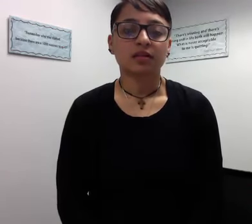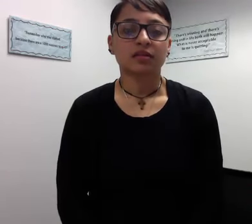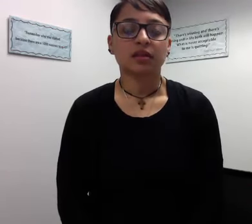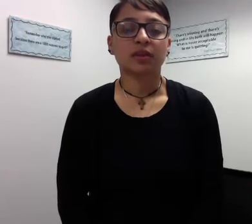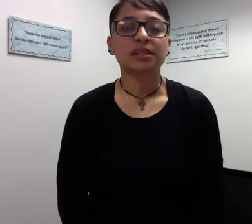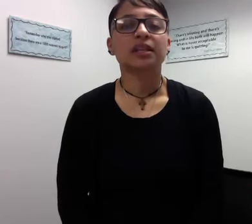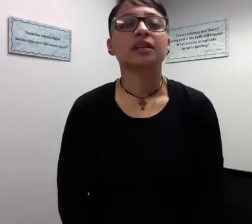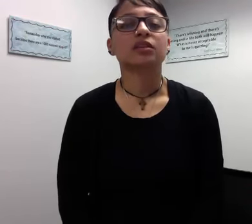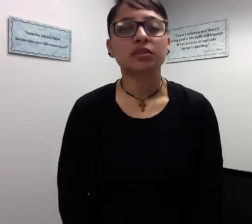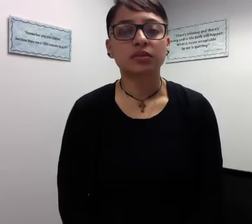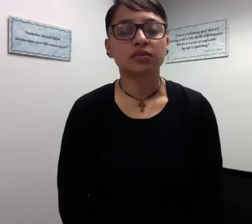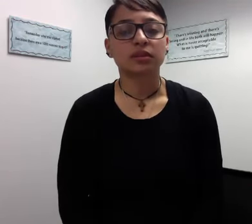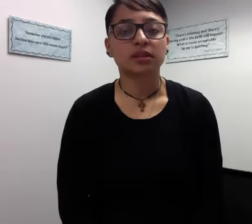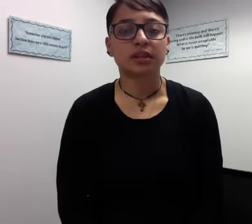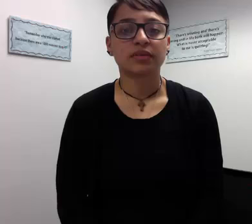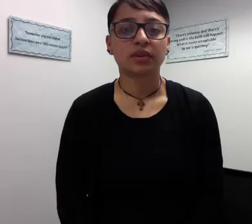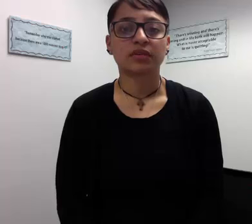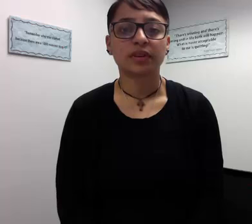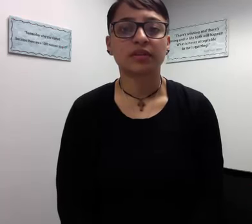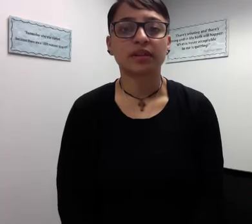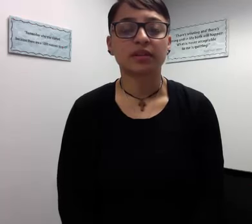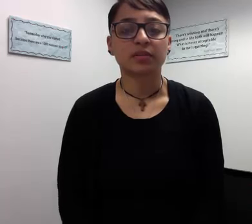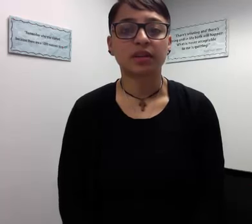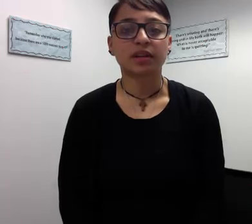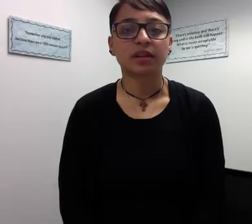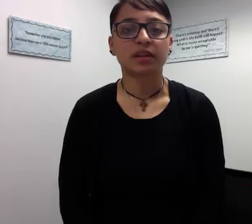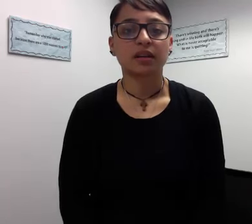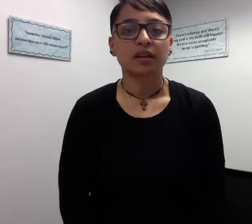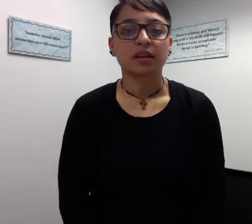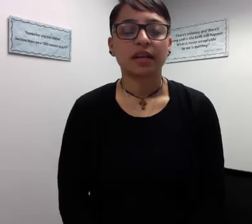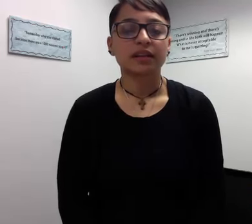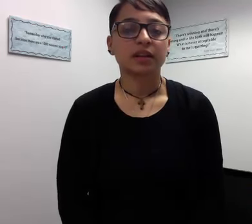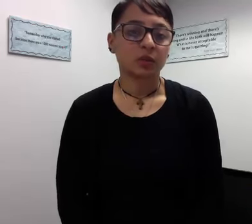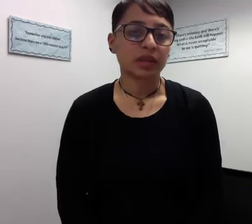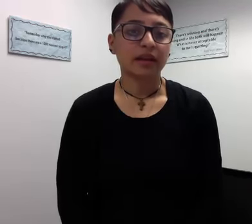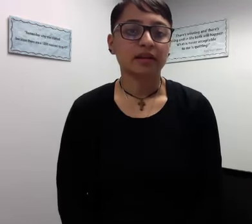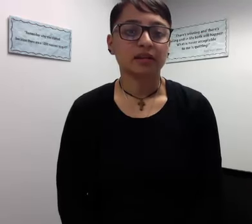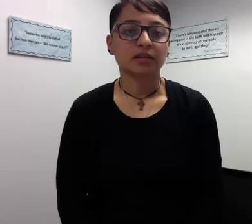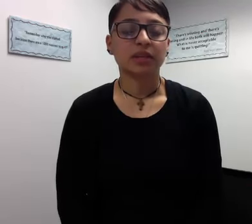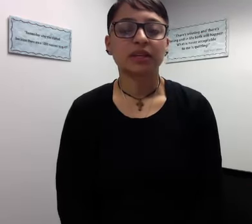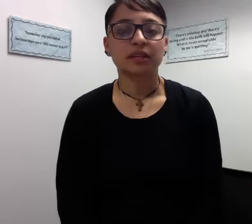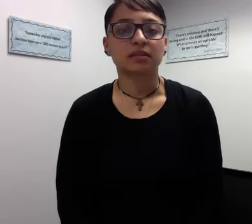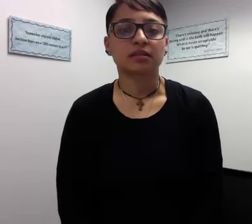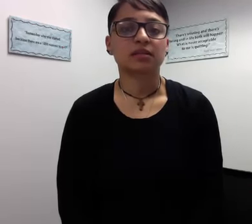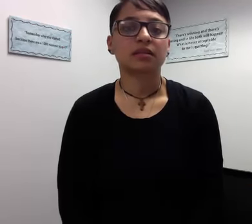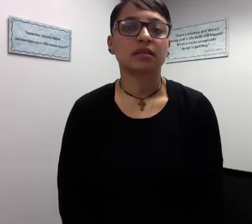Also, they must include the deaf and hard of hearing community in their plans, meetings,